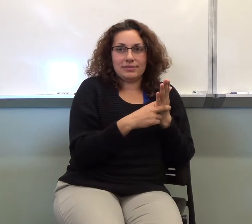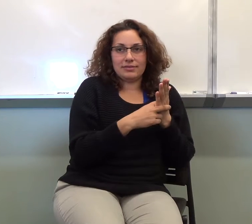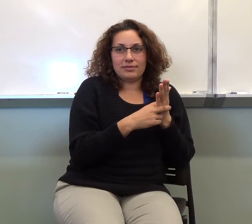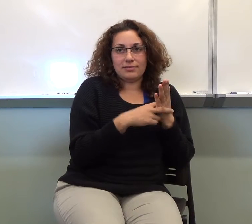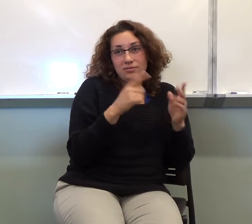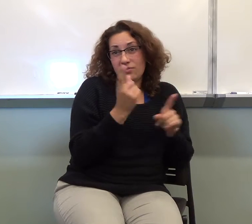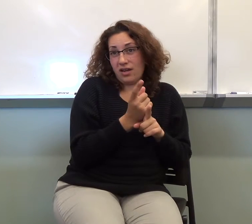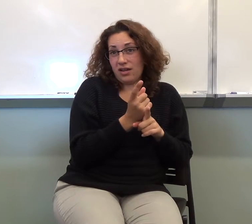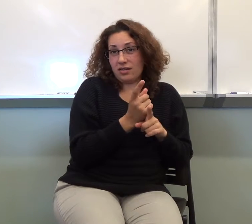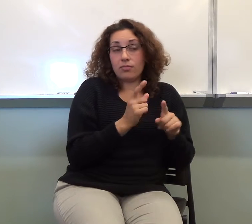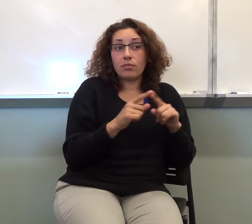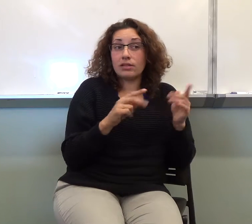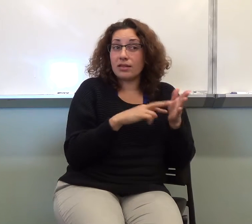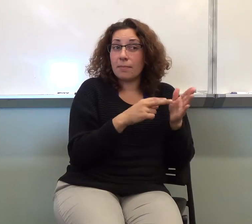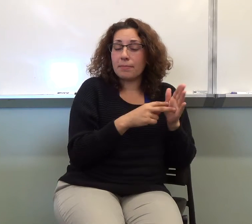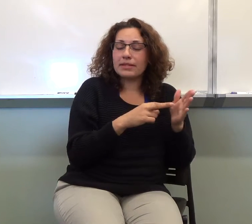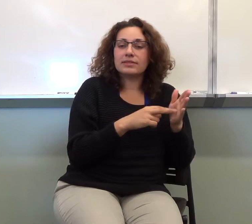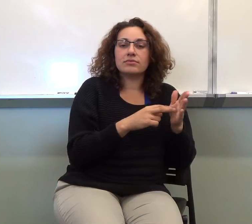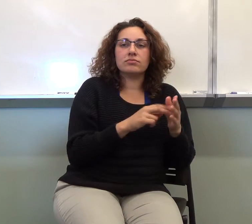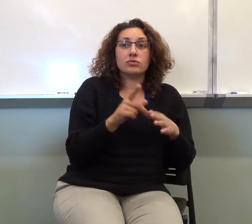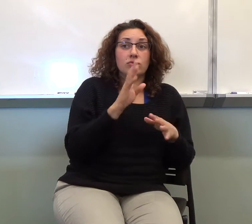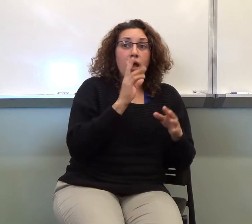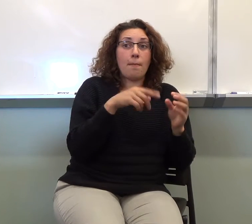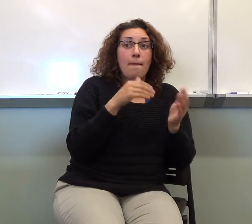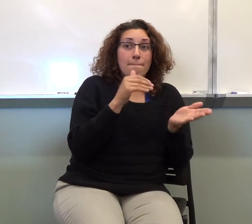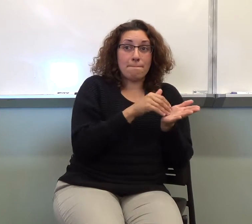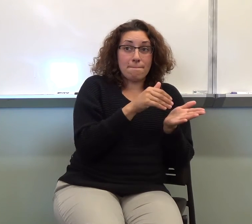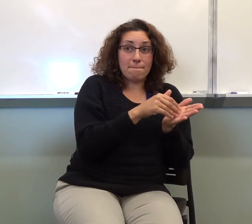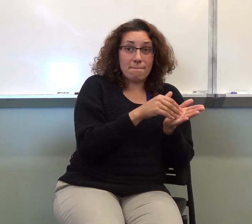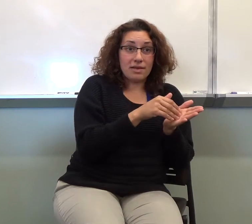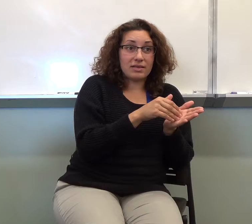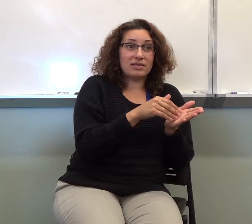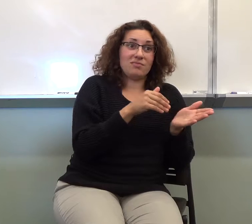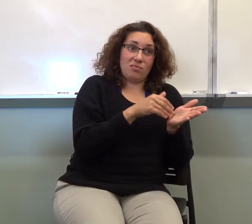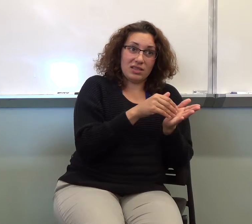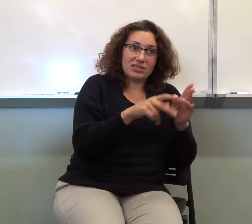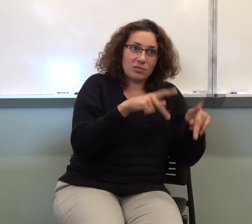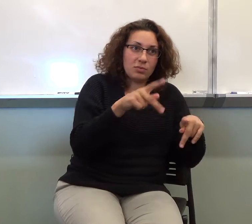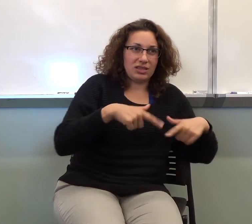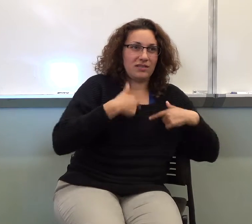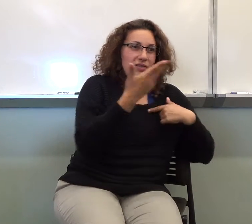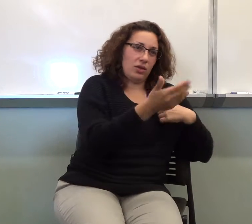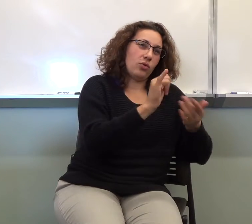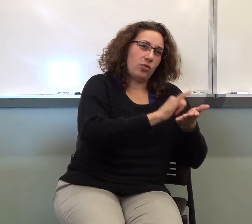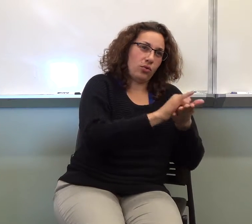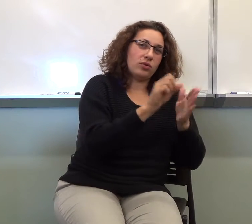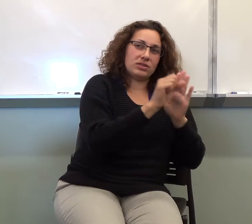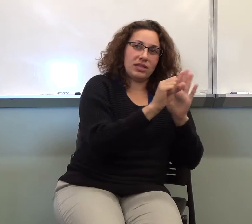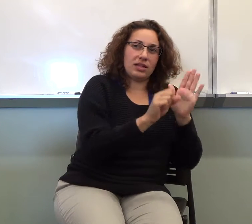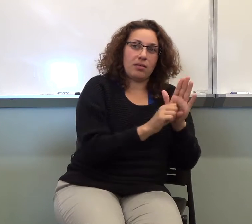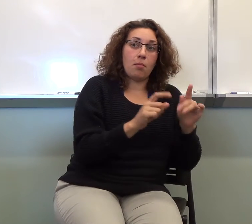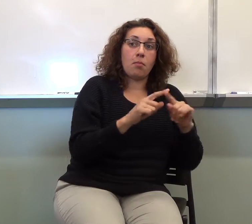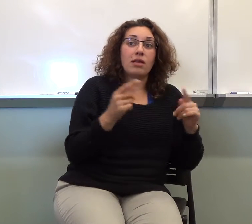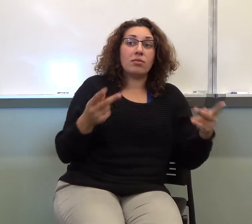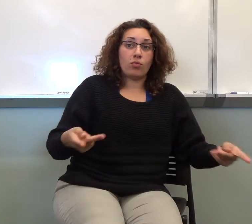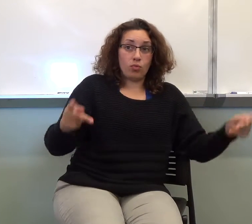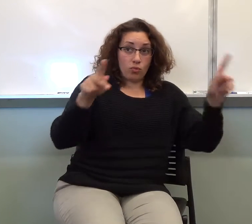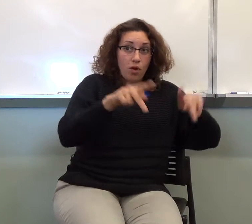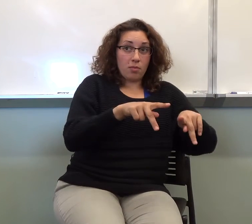What that means is if you're talking about millions of people who live in New York State, then the probability of getting that